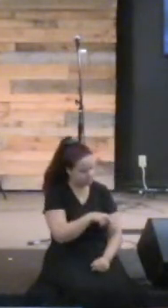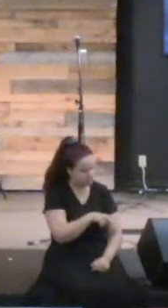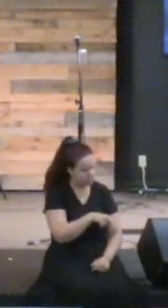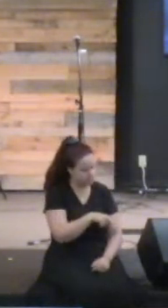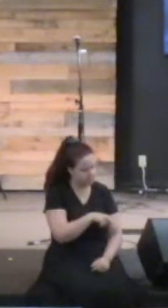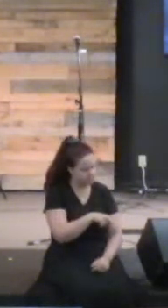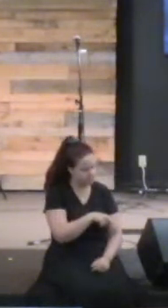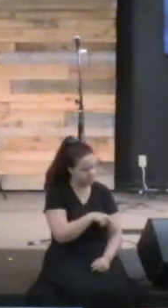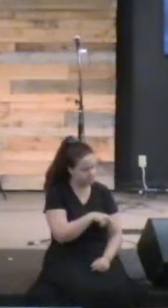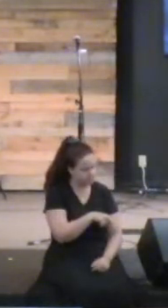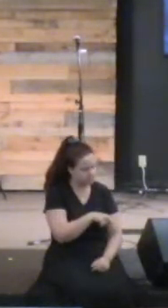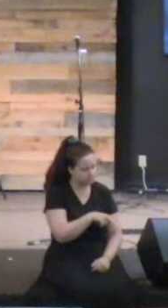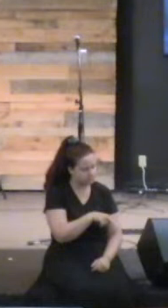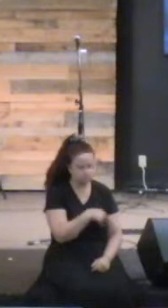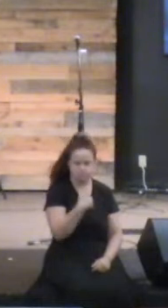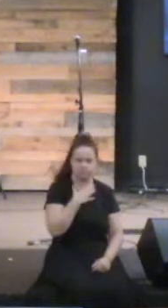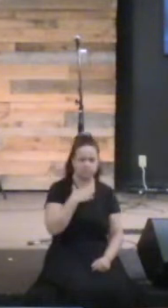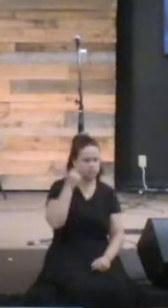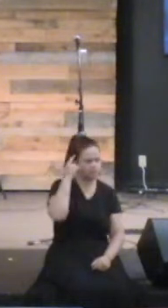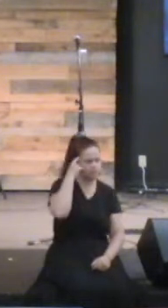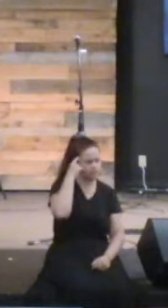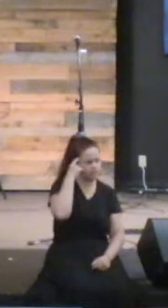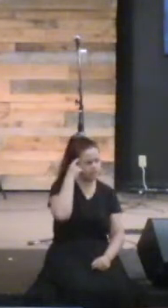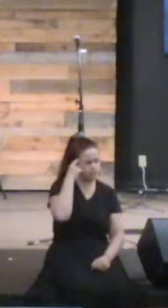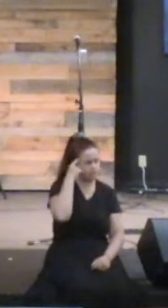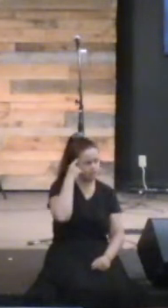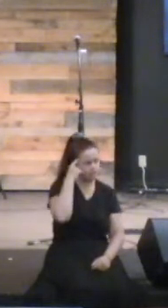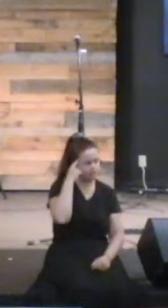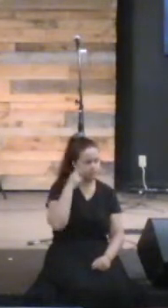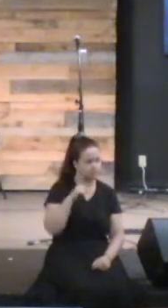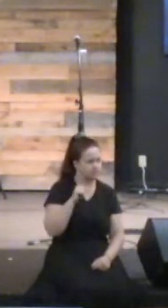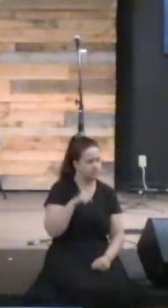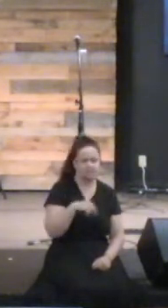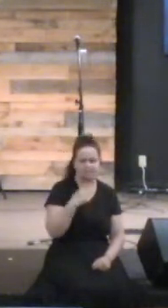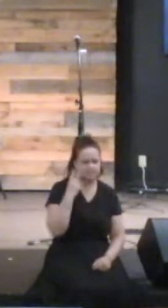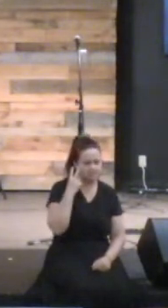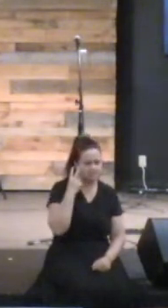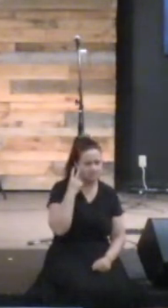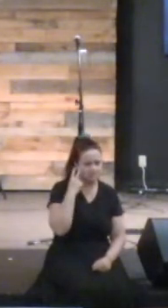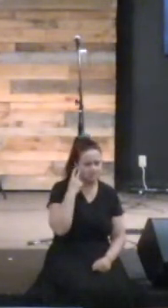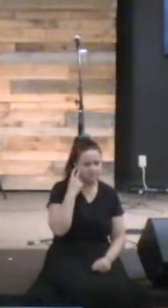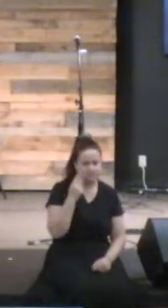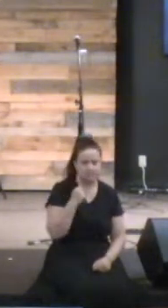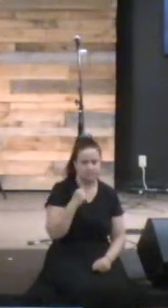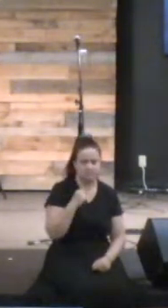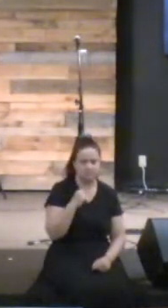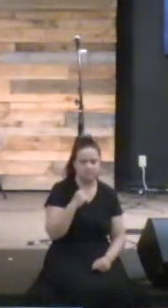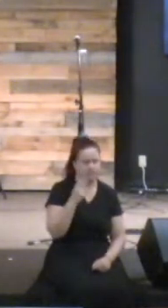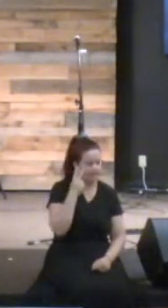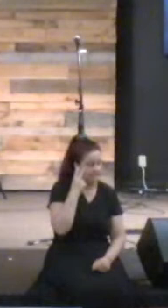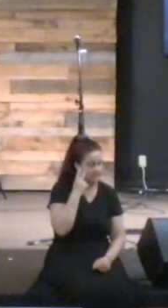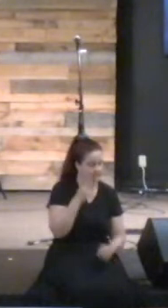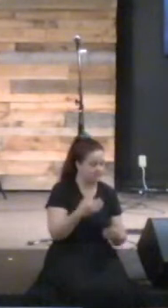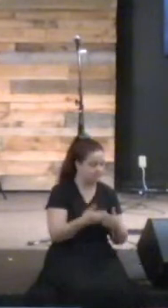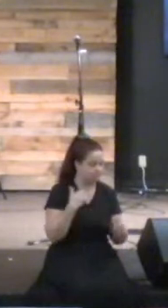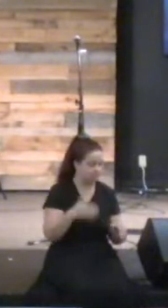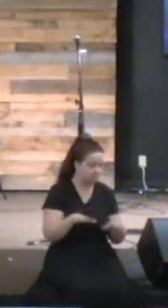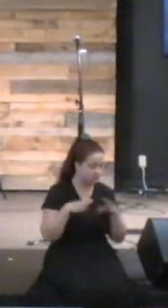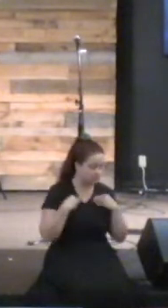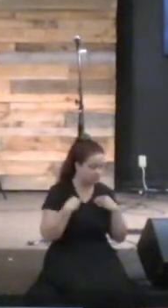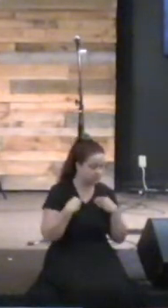in my mind I was like I gotta see this thing before I start taking it because uh you you never know you know it's crazy kids spill uh